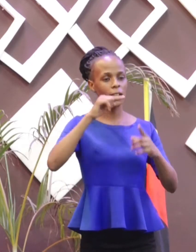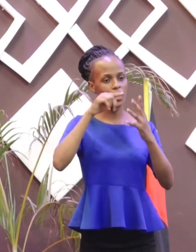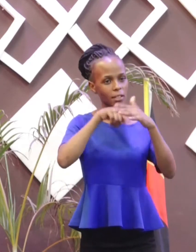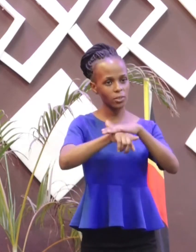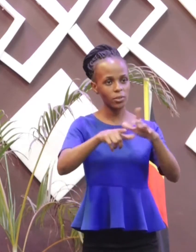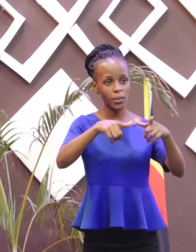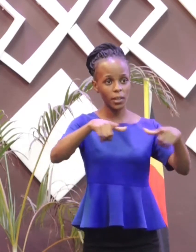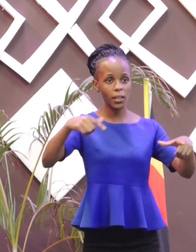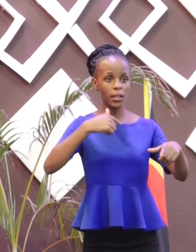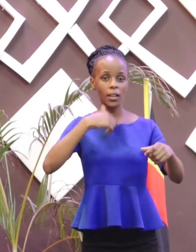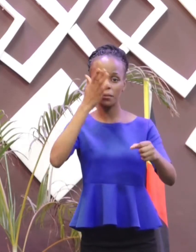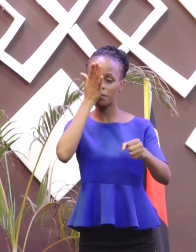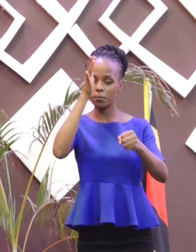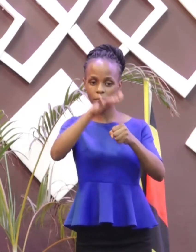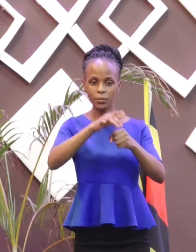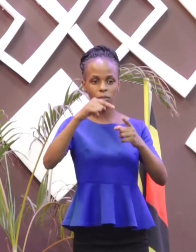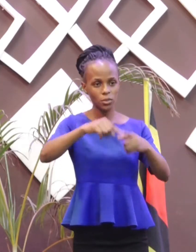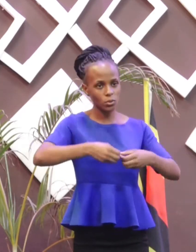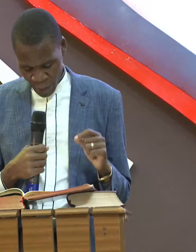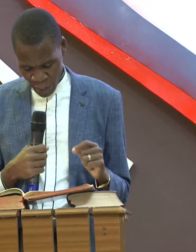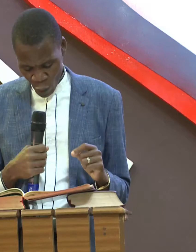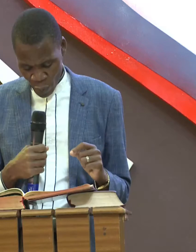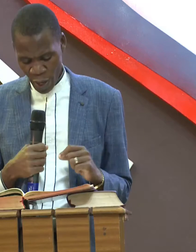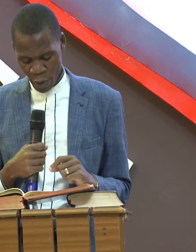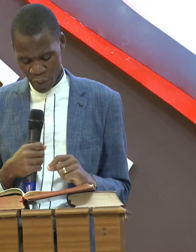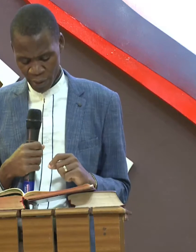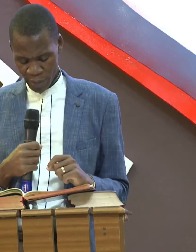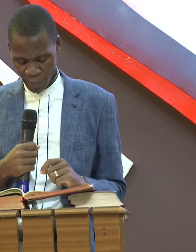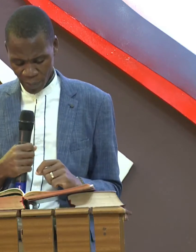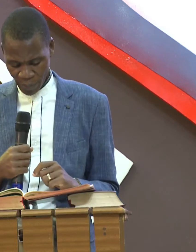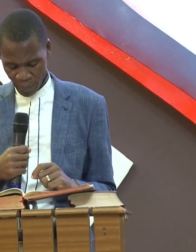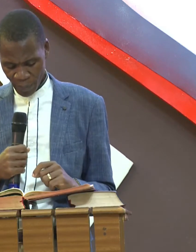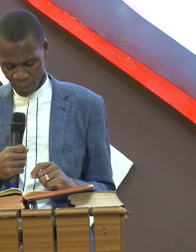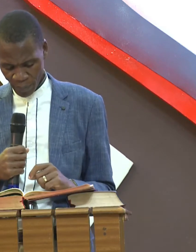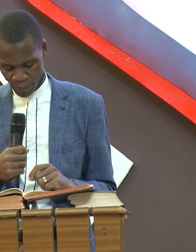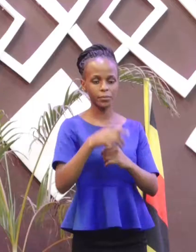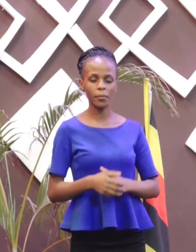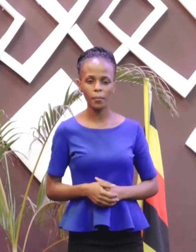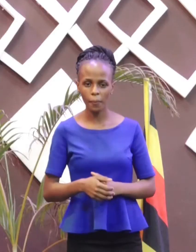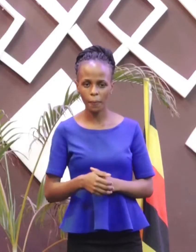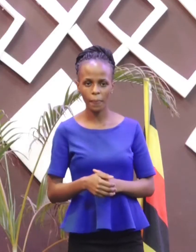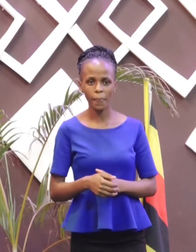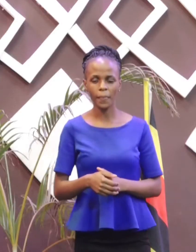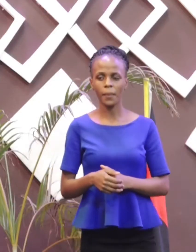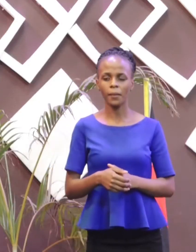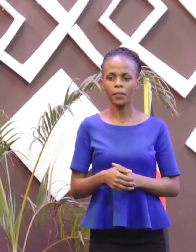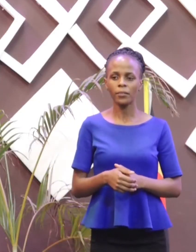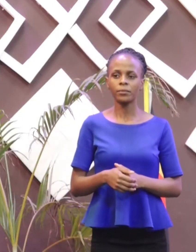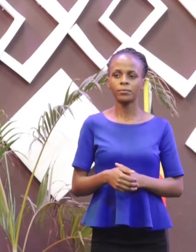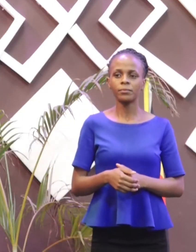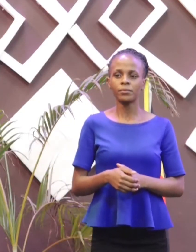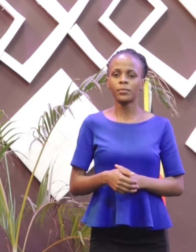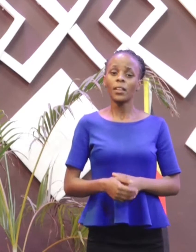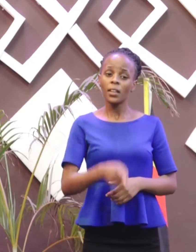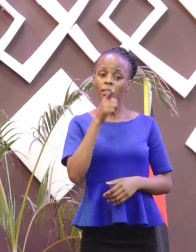nsi gye nabalayirira nange nabeeranga wamu naawe and by the way